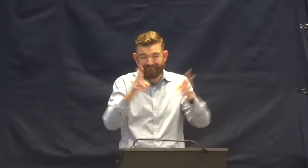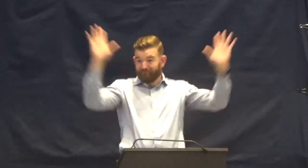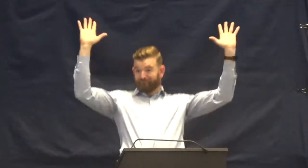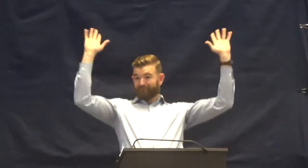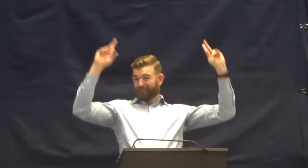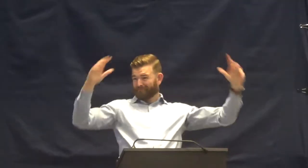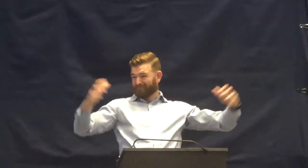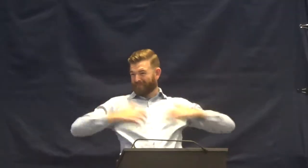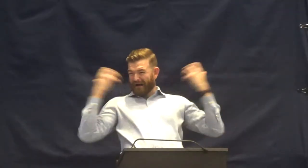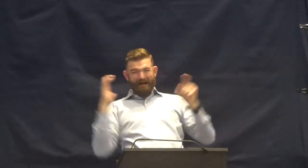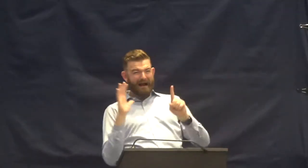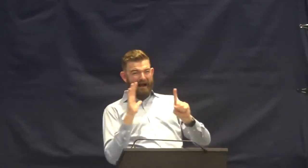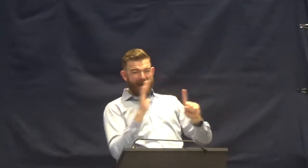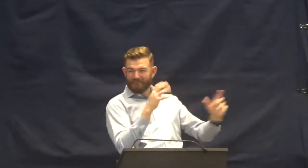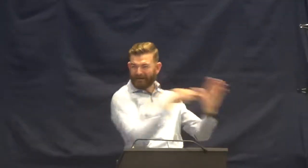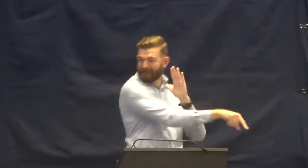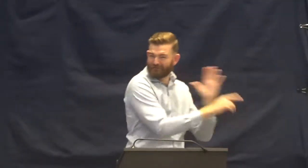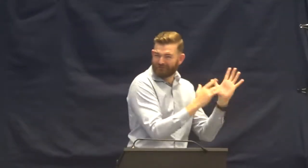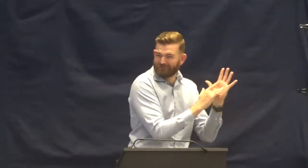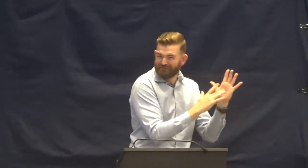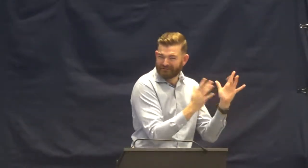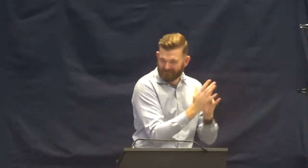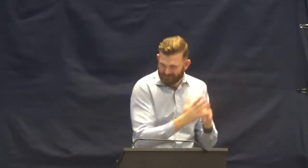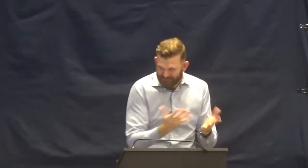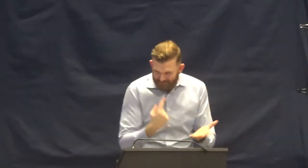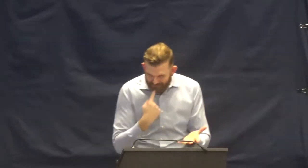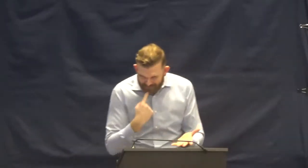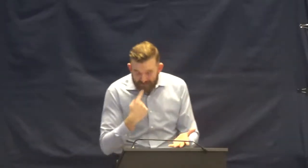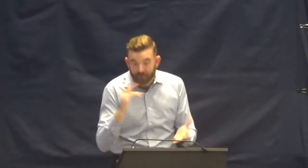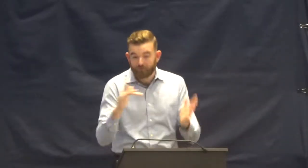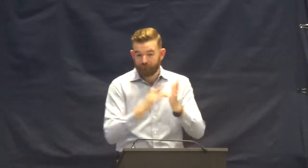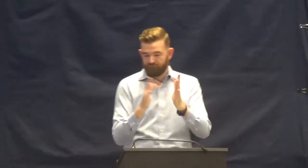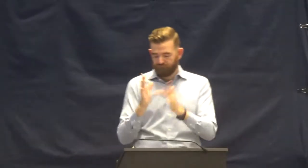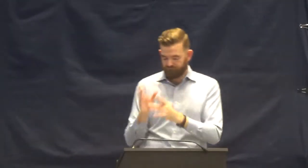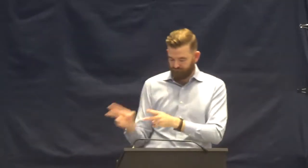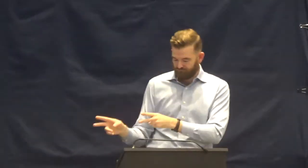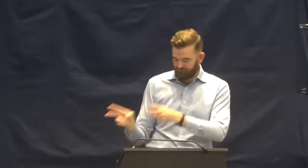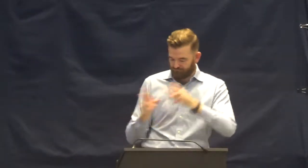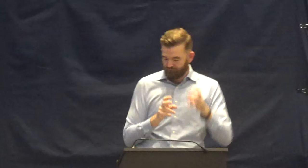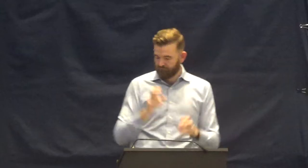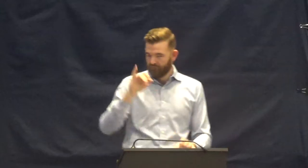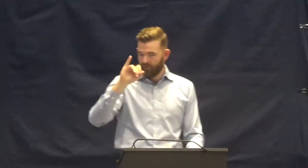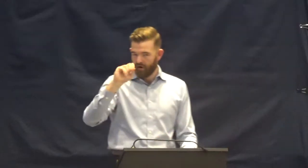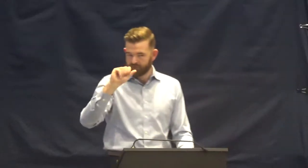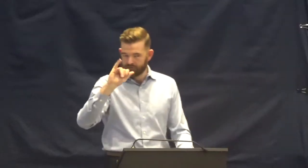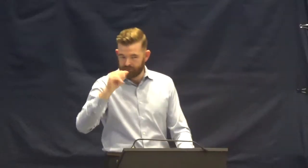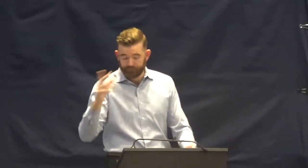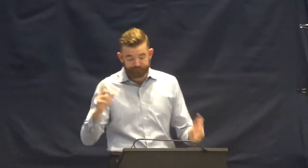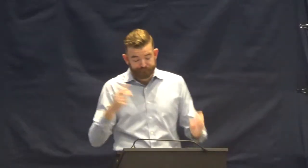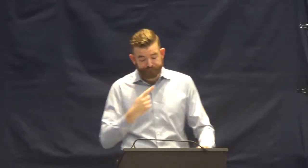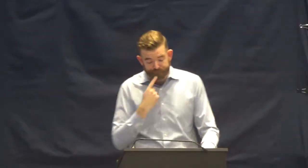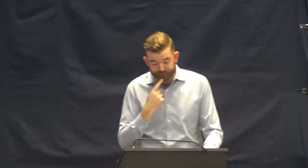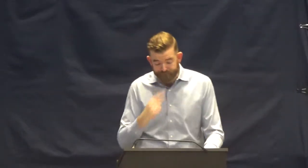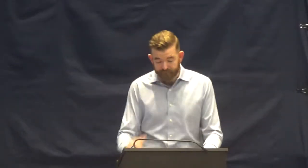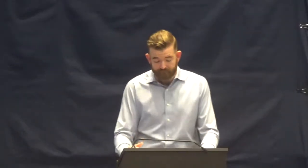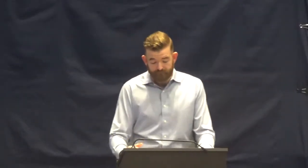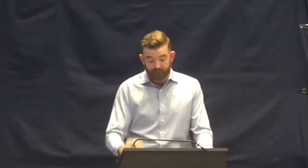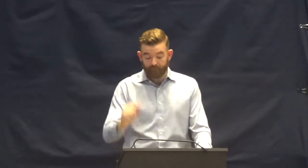read from Isaiah. And it infuriated the masses so much they wanted to kill him. Jesus read from Isaiah, and